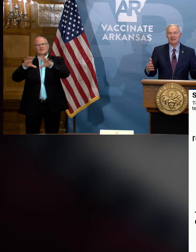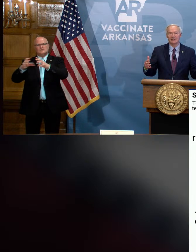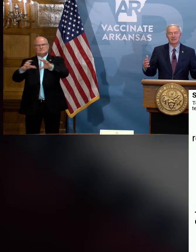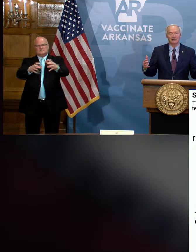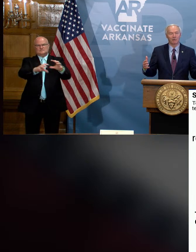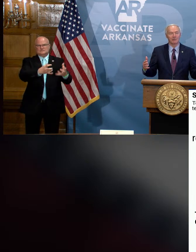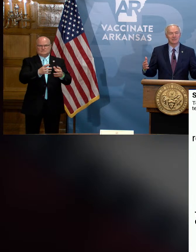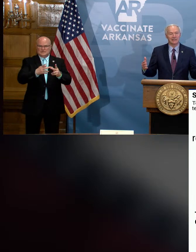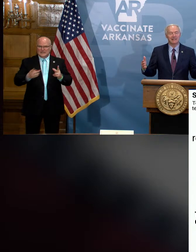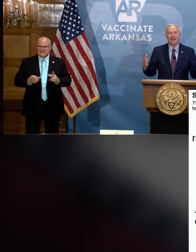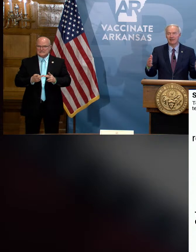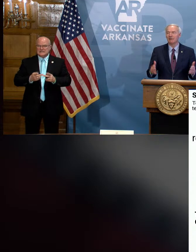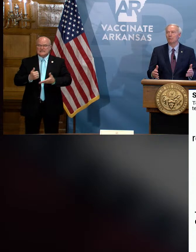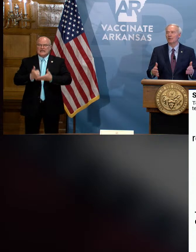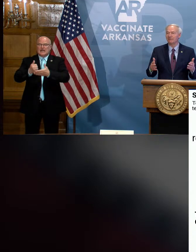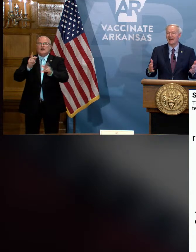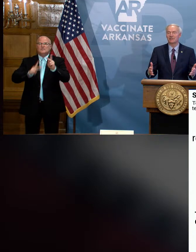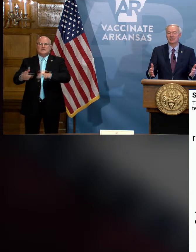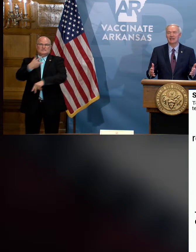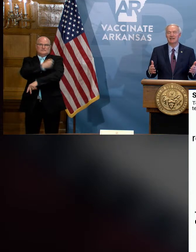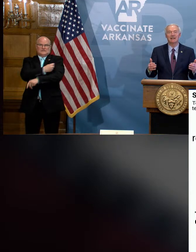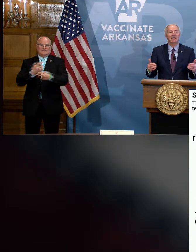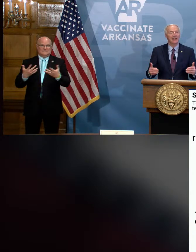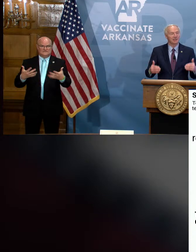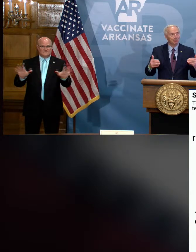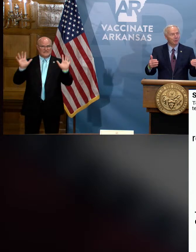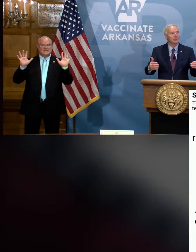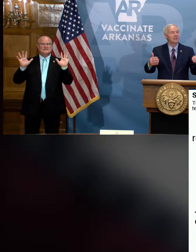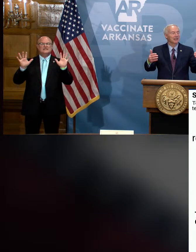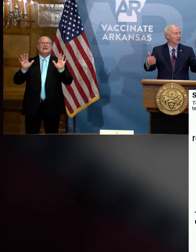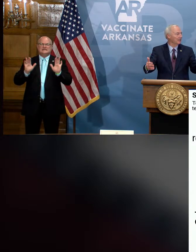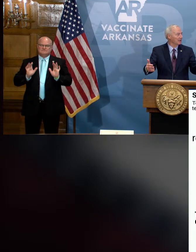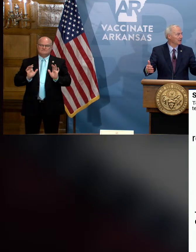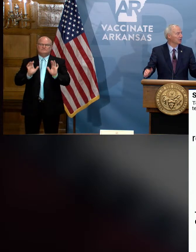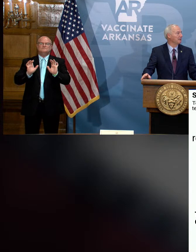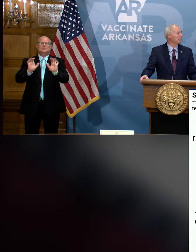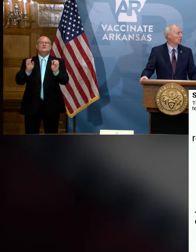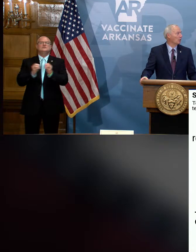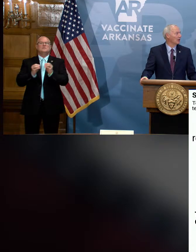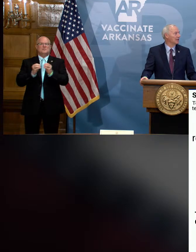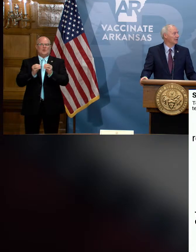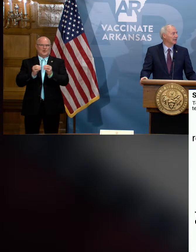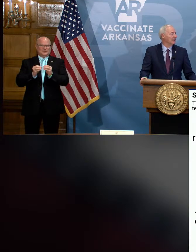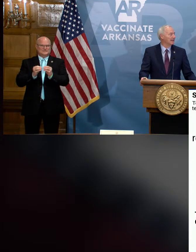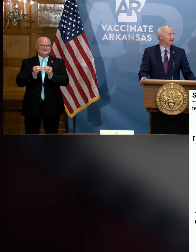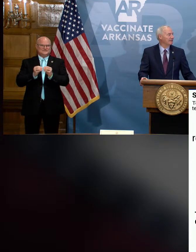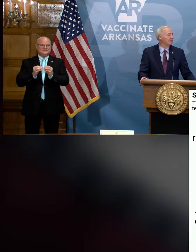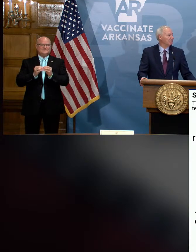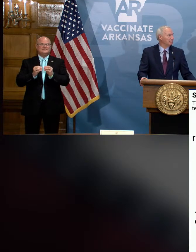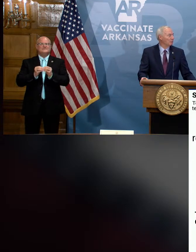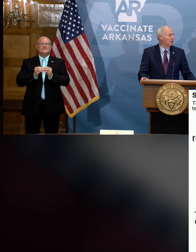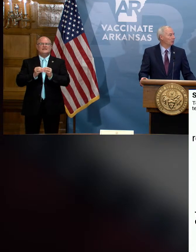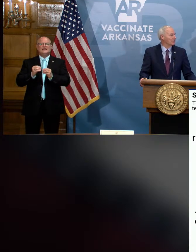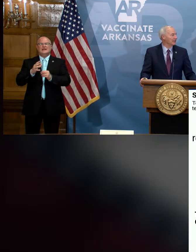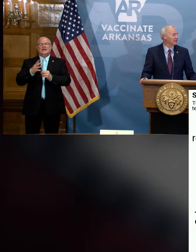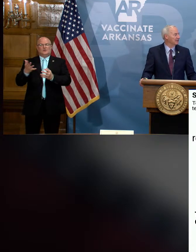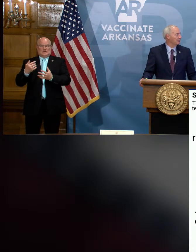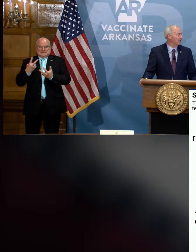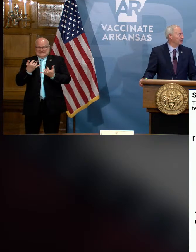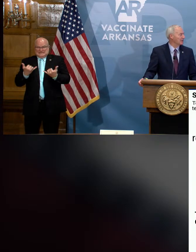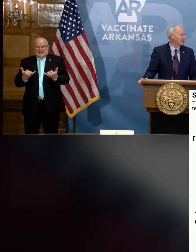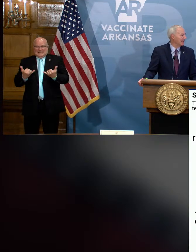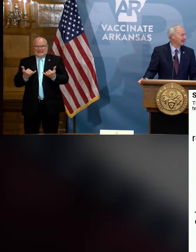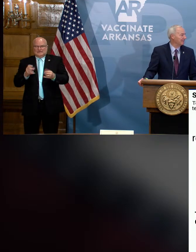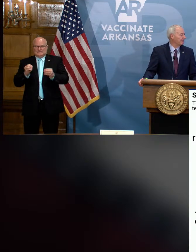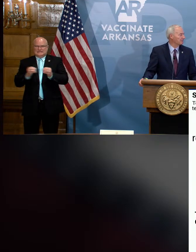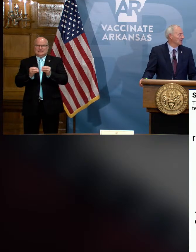congregate settings in order to get everyone vaccinated and to push it a little bit more than what we're seeing at